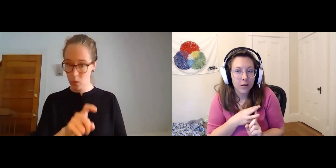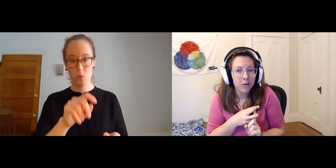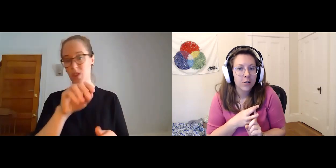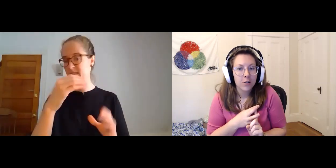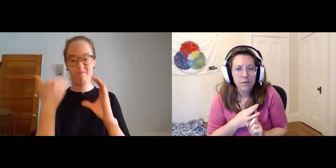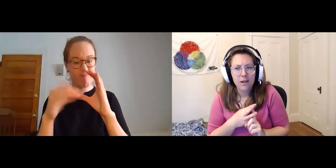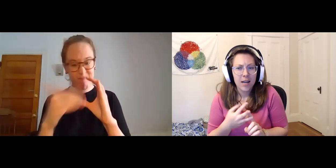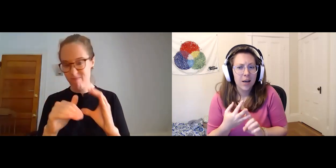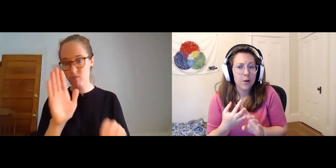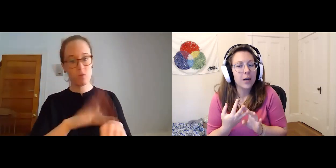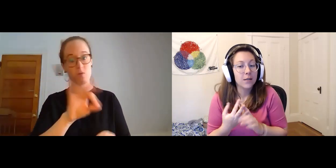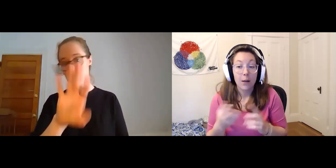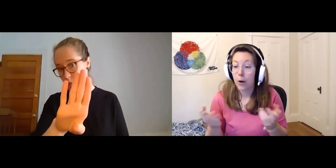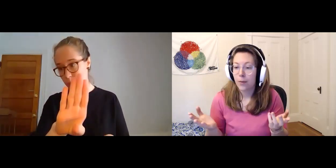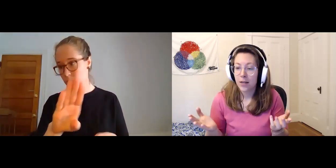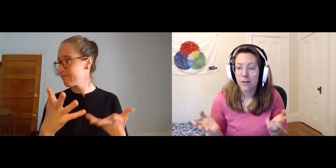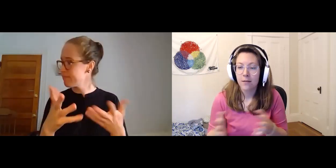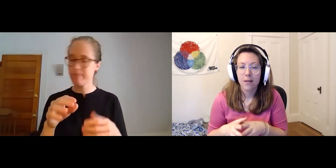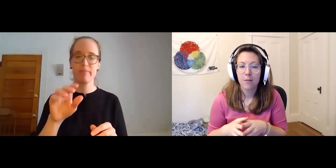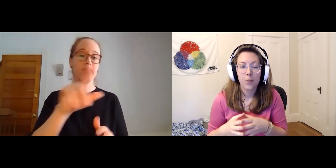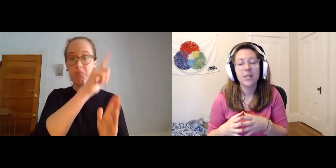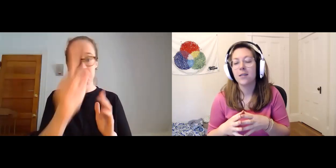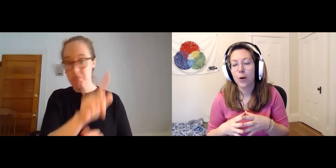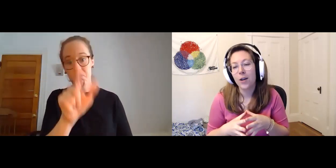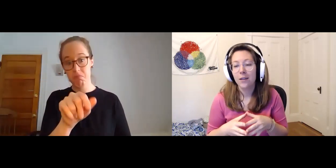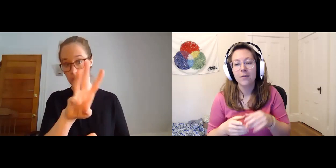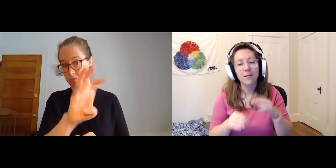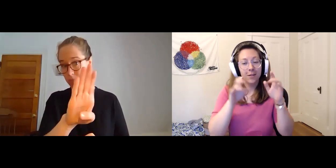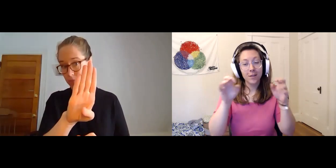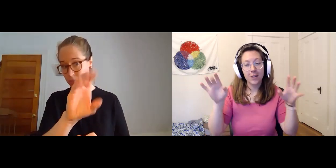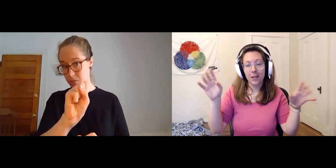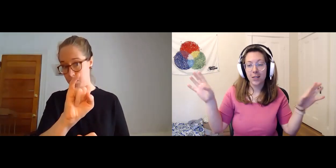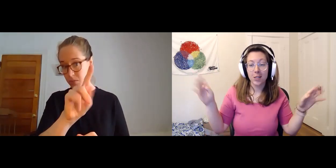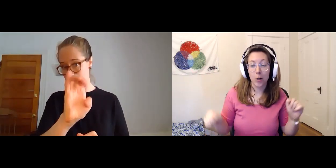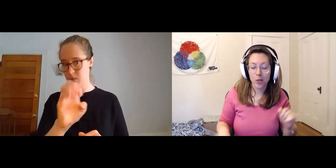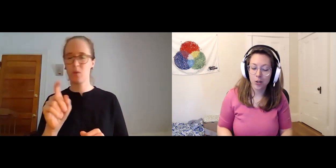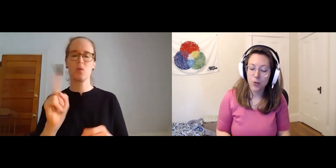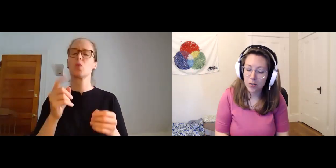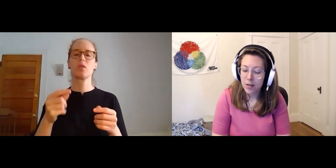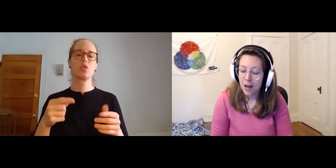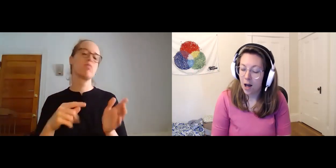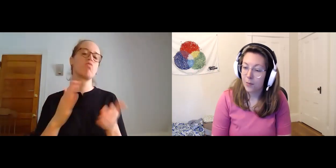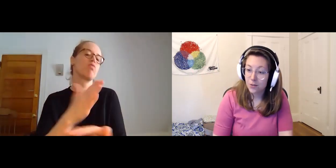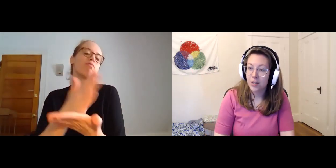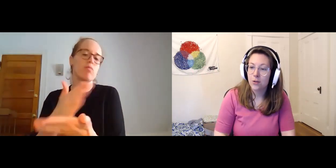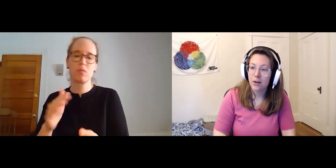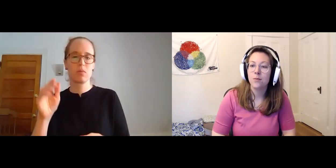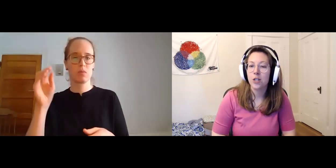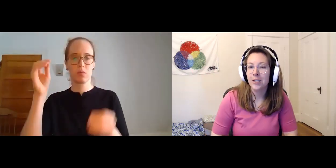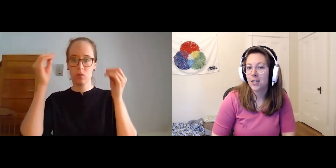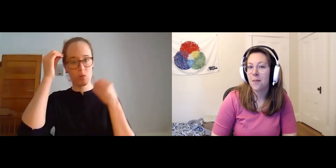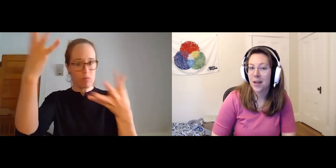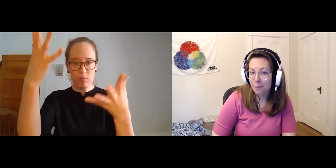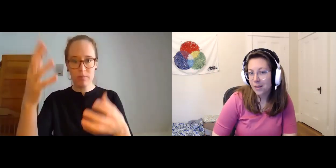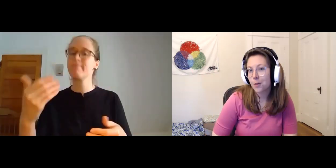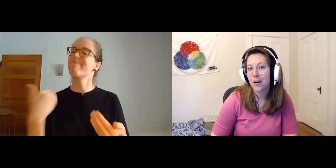or any other place, library website, places where we disperse news, because we do have some